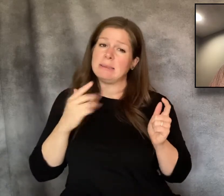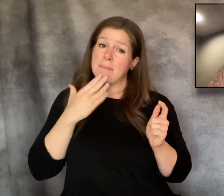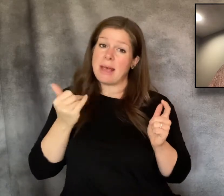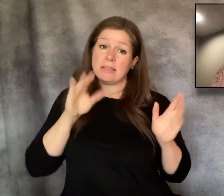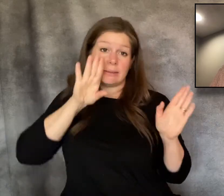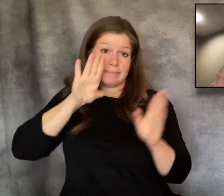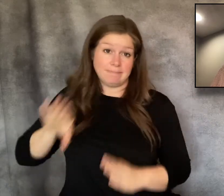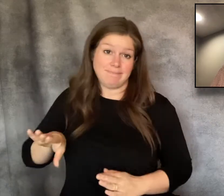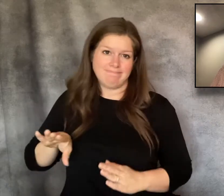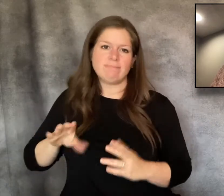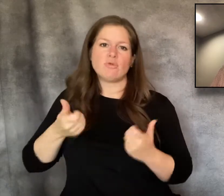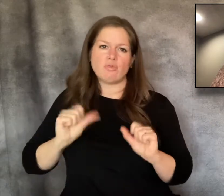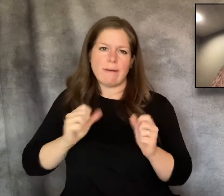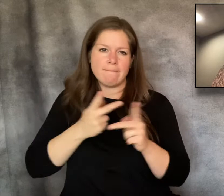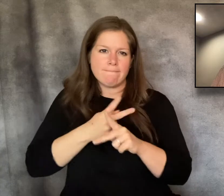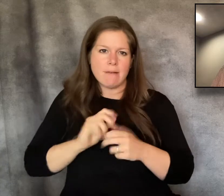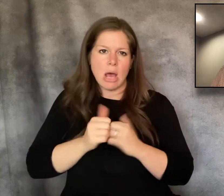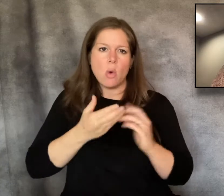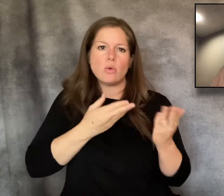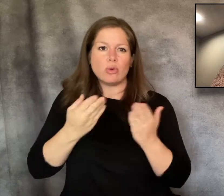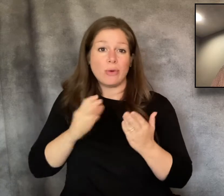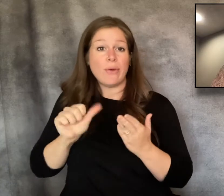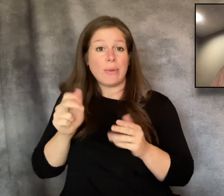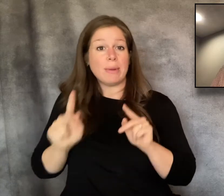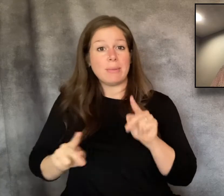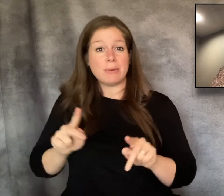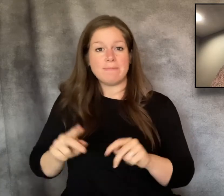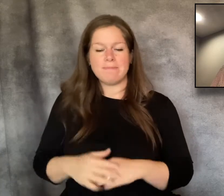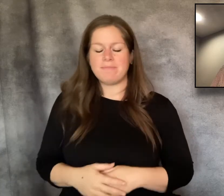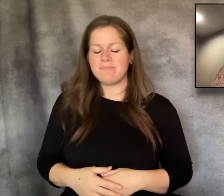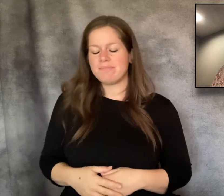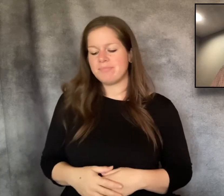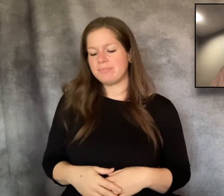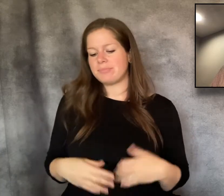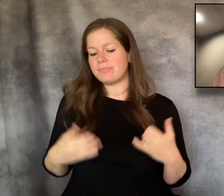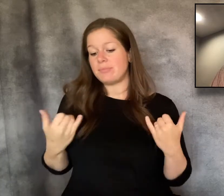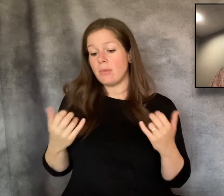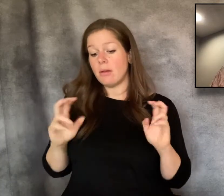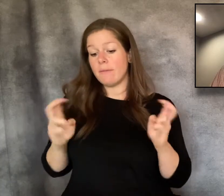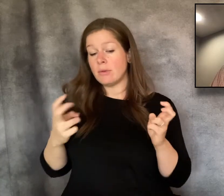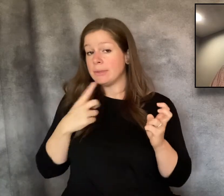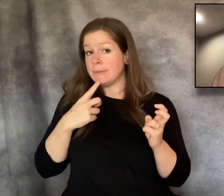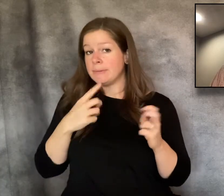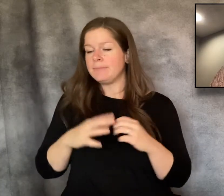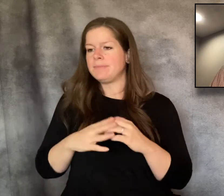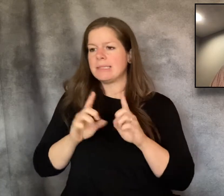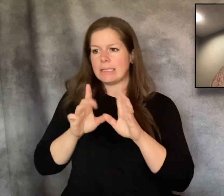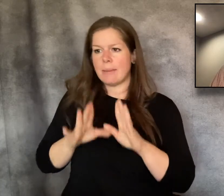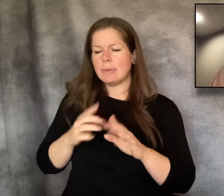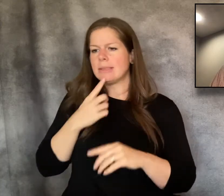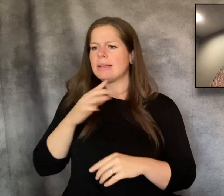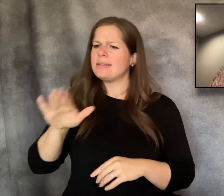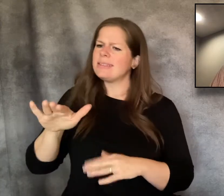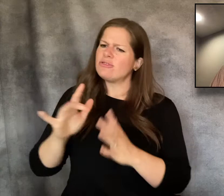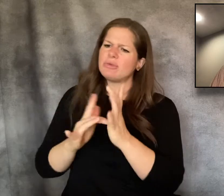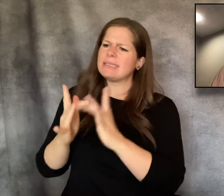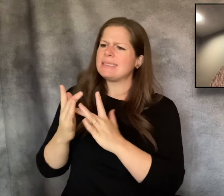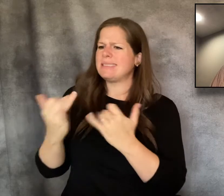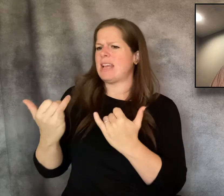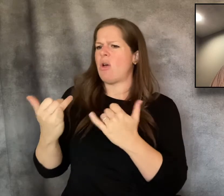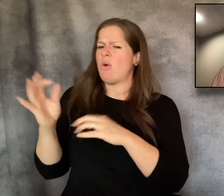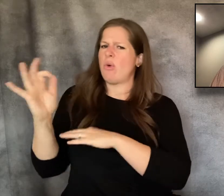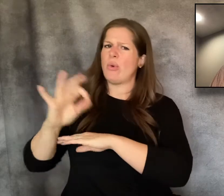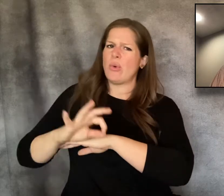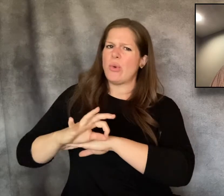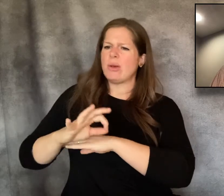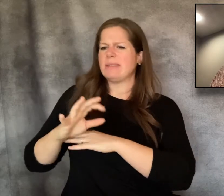when it was evening, the disciples came to him and said, "This is a desolate place, and the day is now over. Send the crowds away to go into the villages and